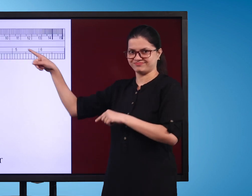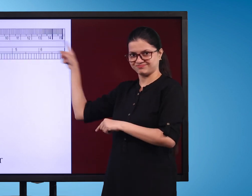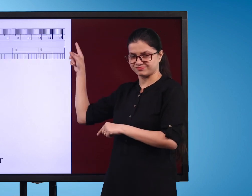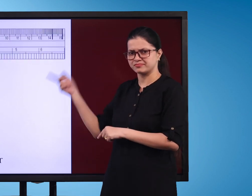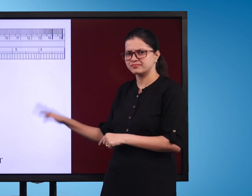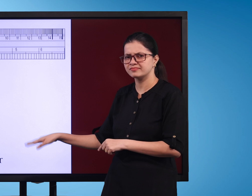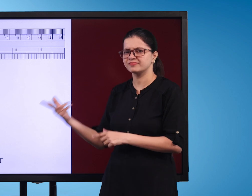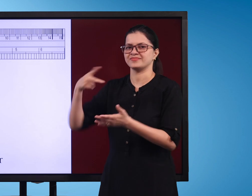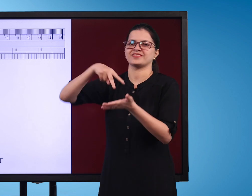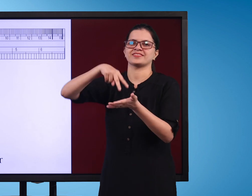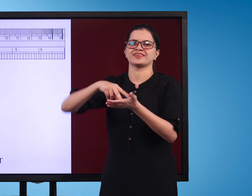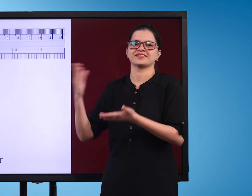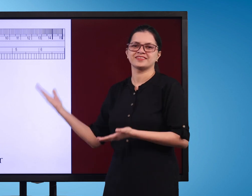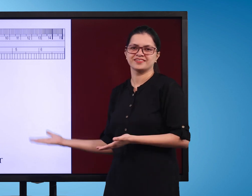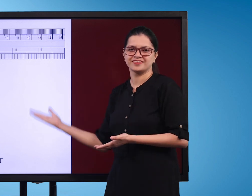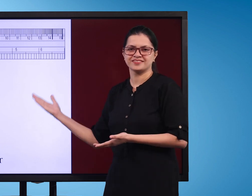divider given here.